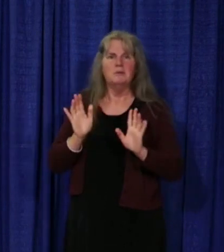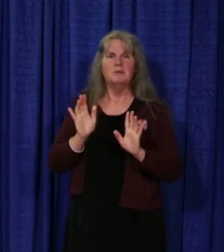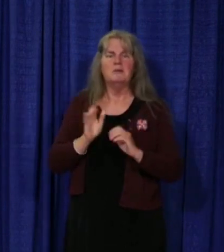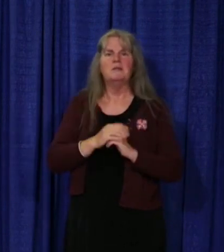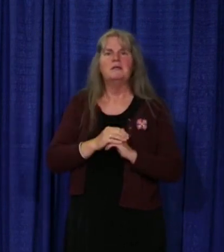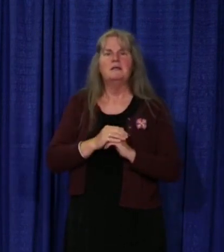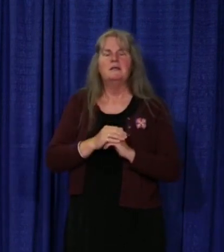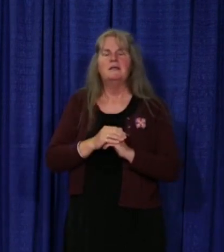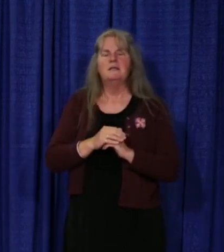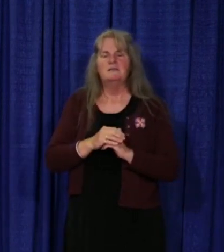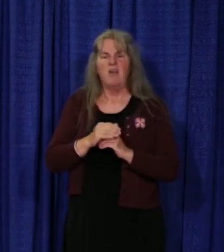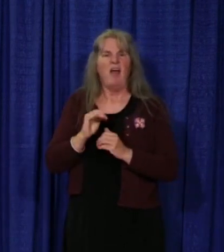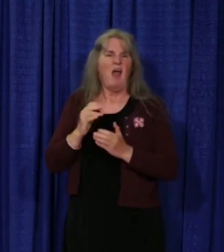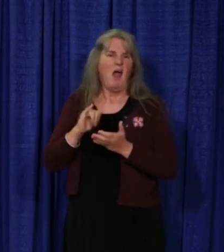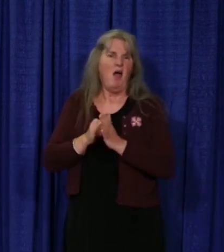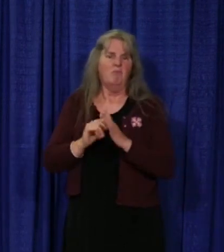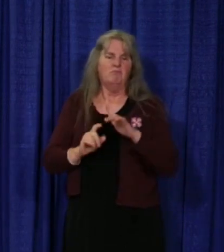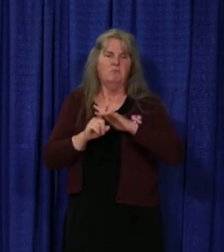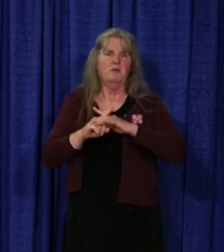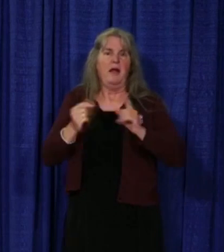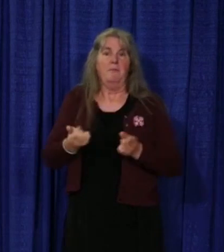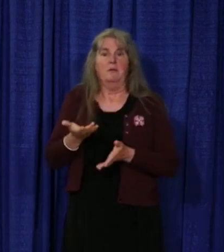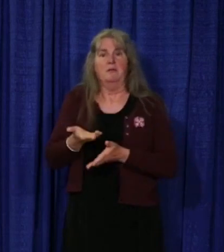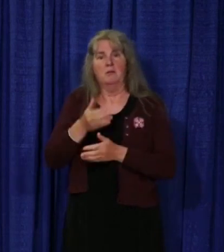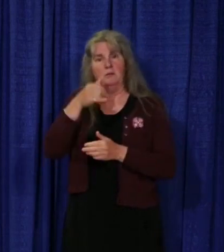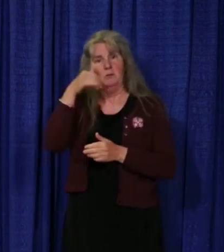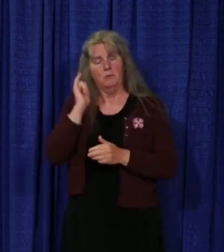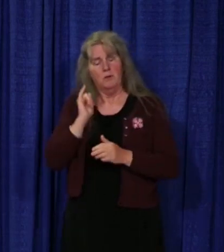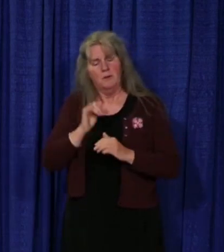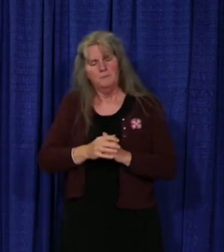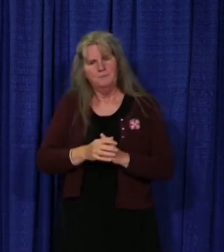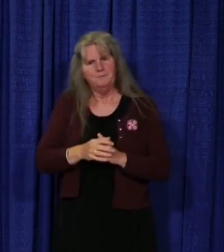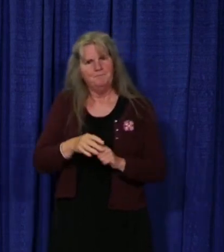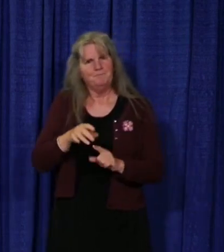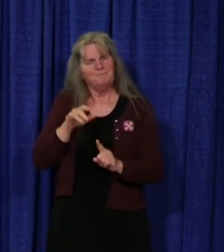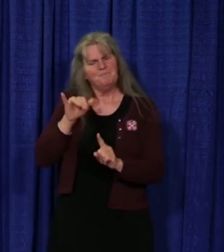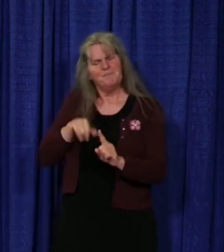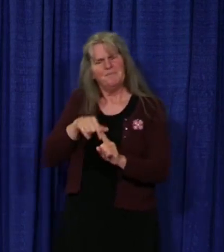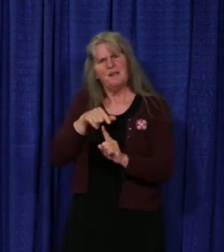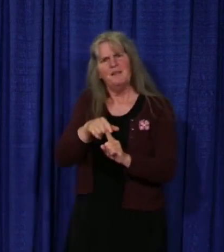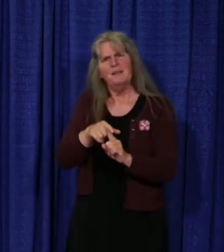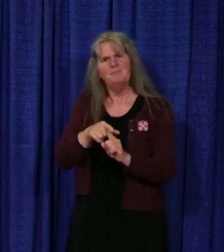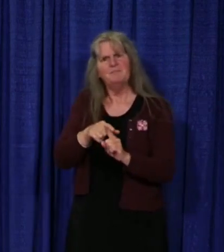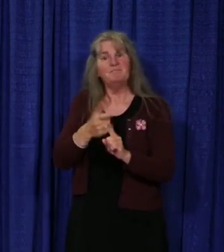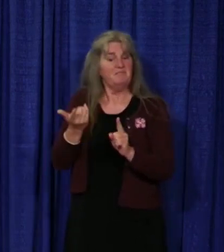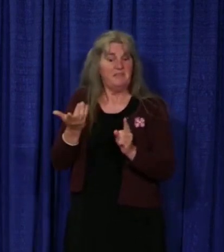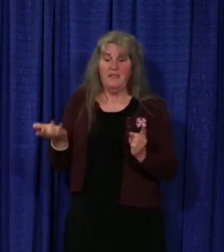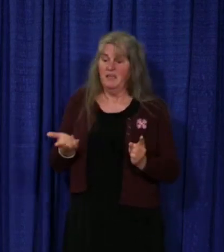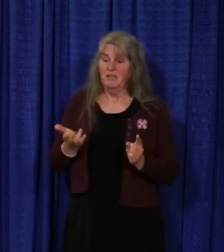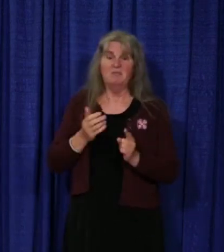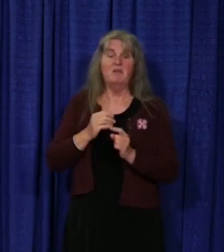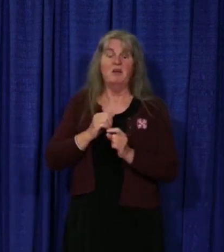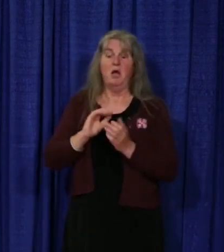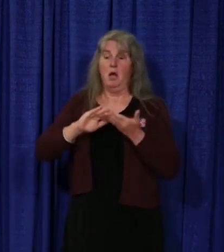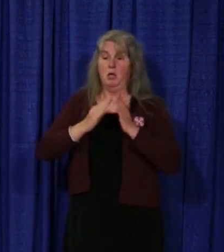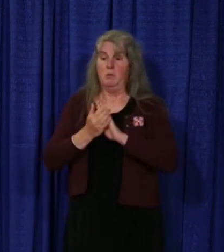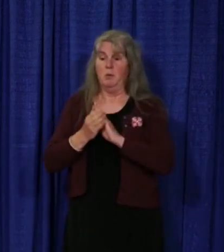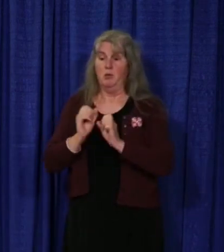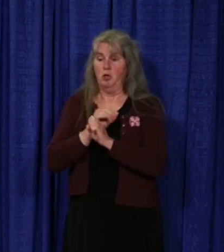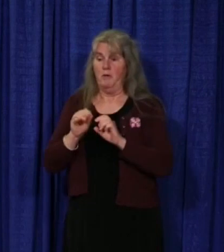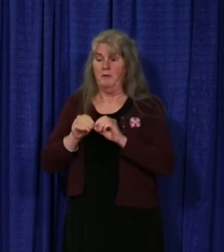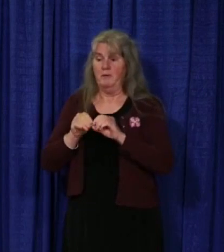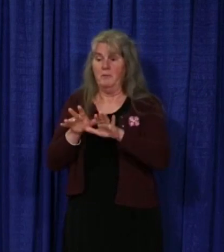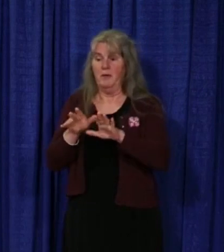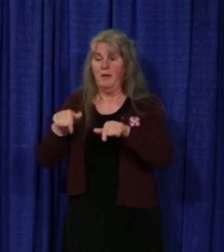and folks came back with the virus. This indicates that we do not have community spread in the Yukon yet, and that's